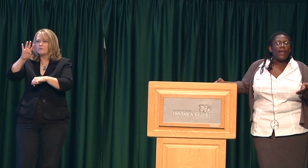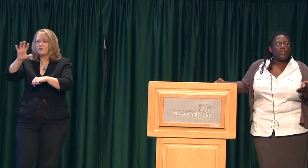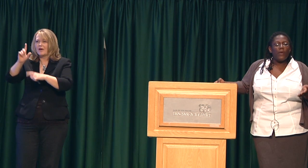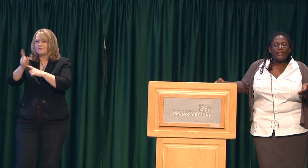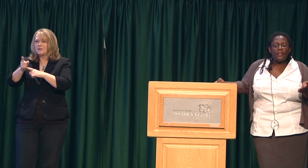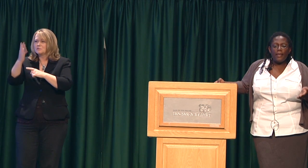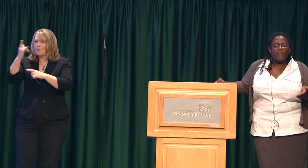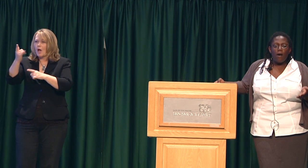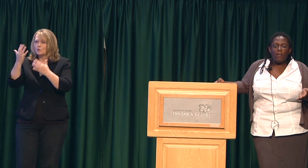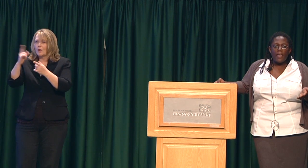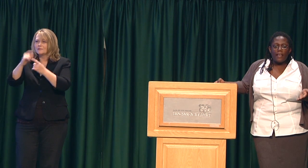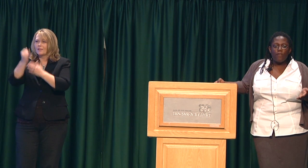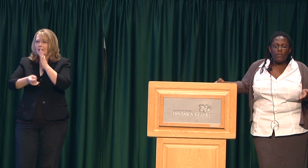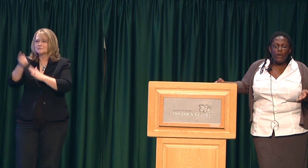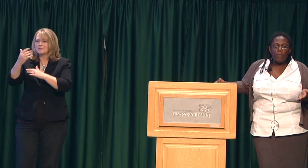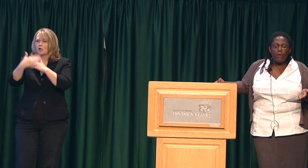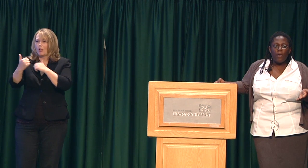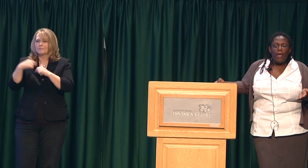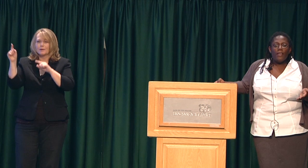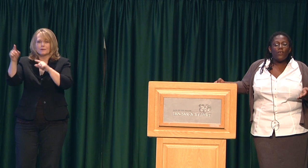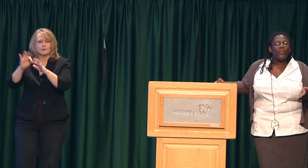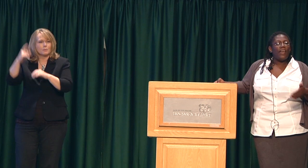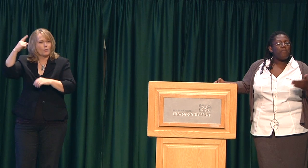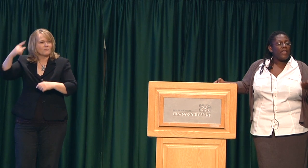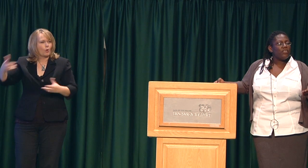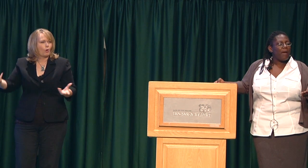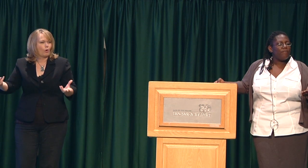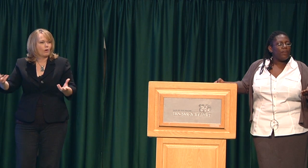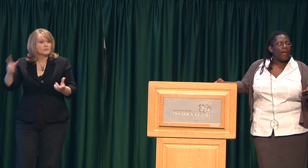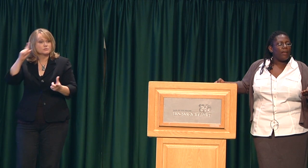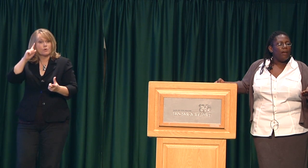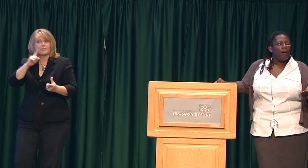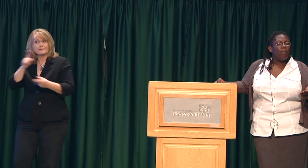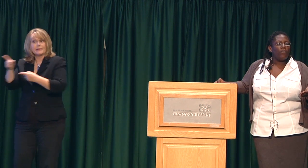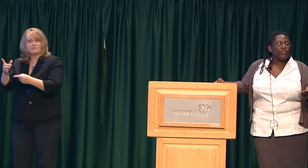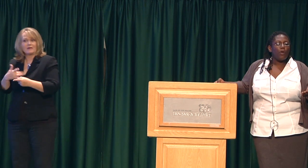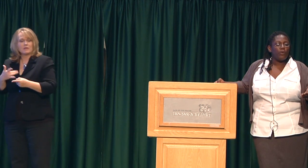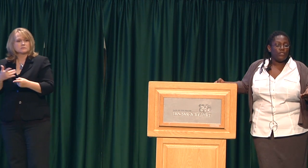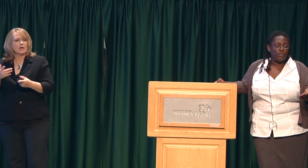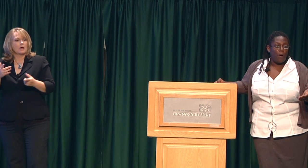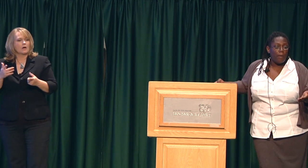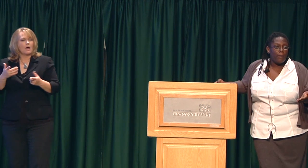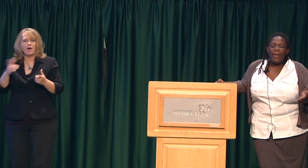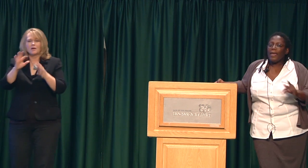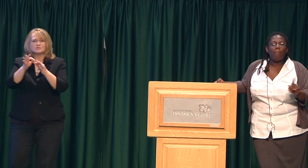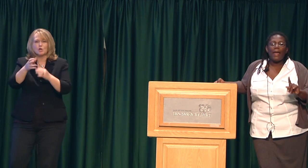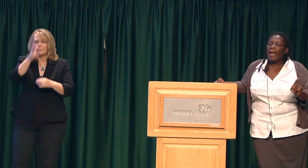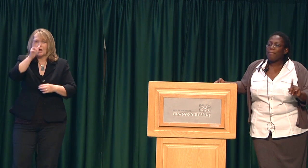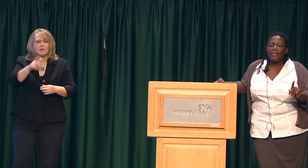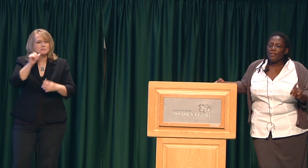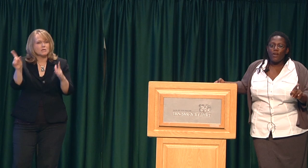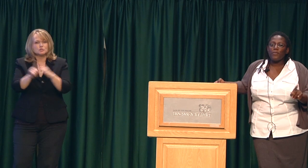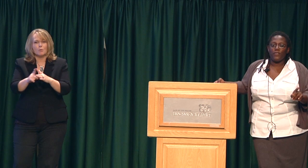they decided to wait till then to call to ask for an interpreter. So the deaf patient might feel like, oh, the interpreter didn't show up. It